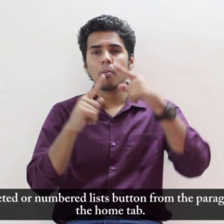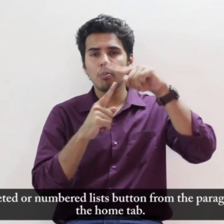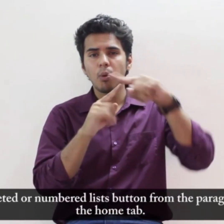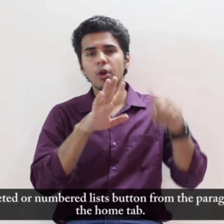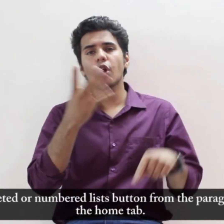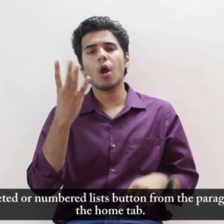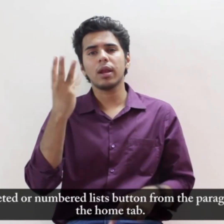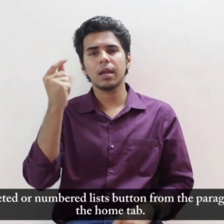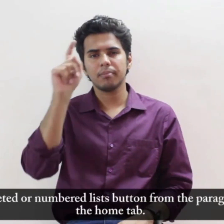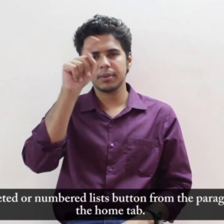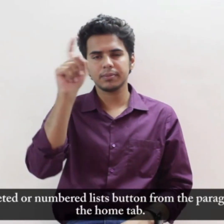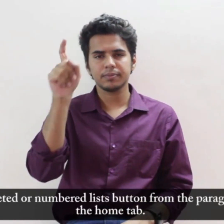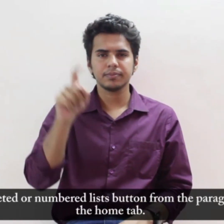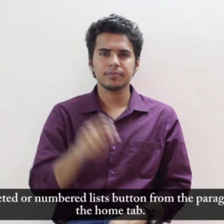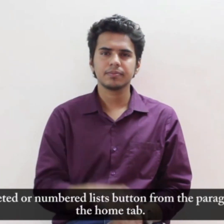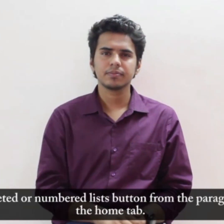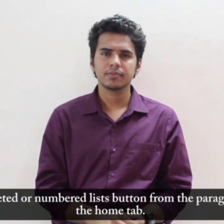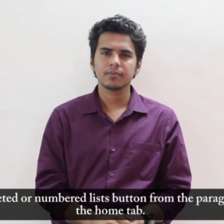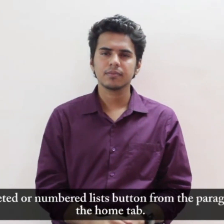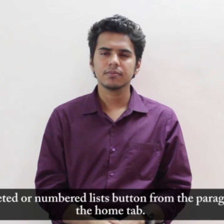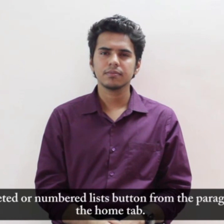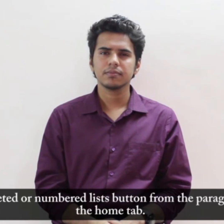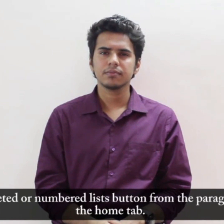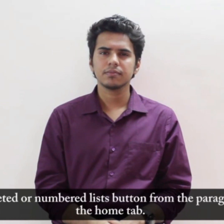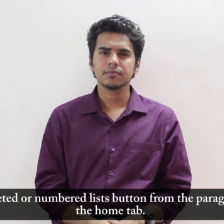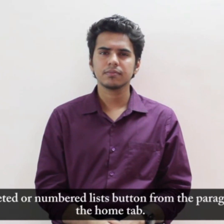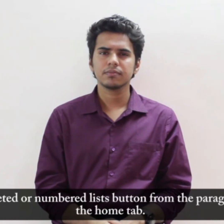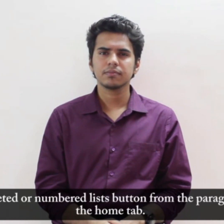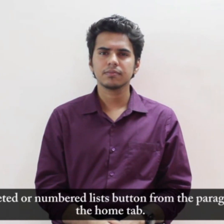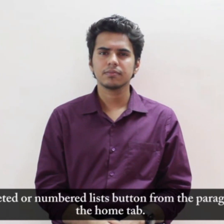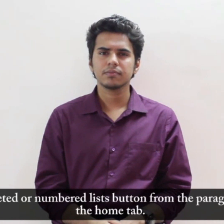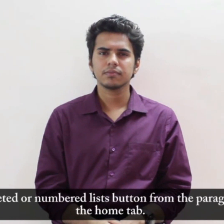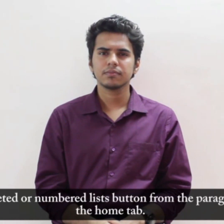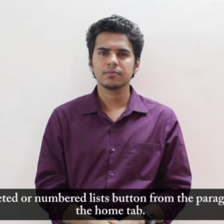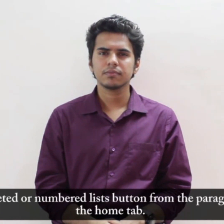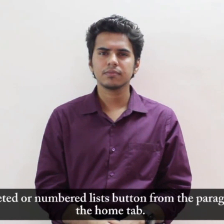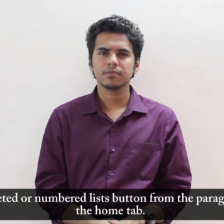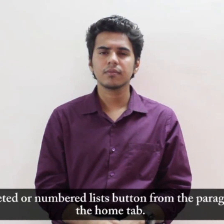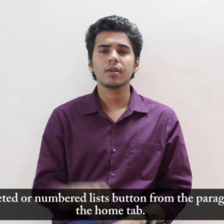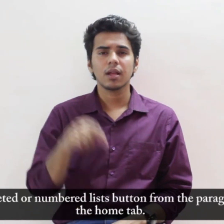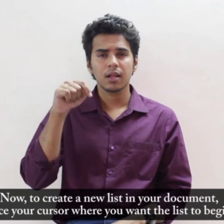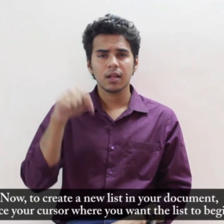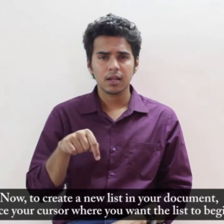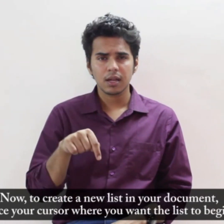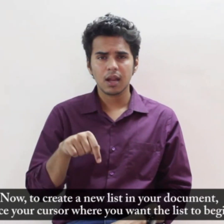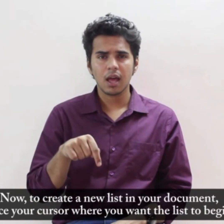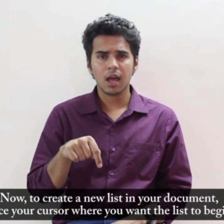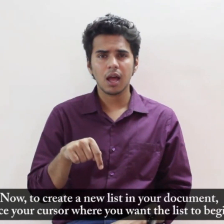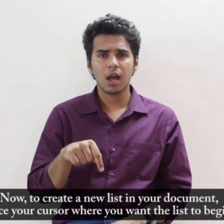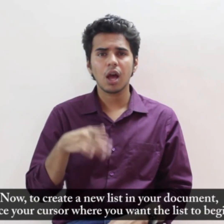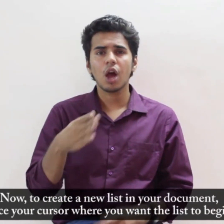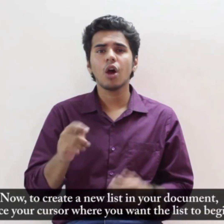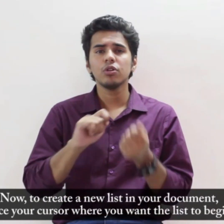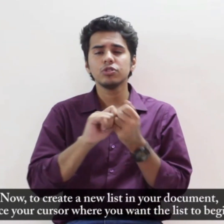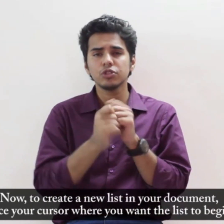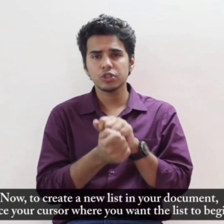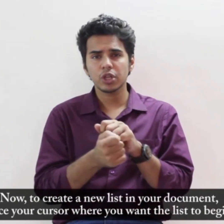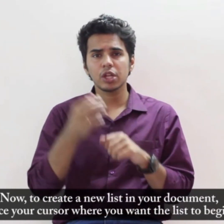or numbered list button from the paragraph tab on the Home tab. Now to create a new list in your